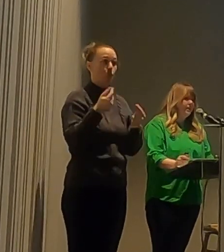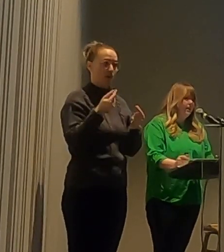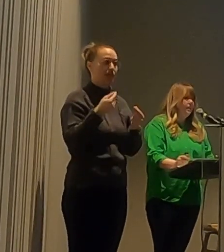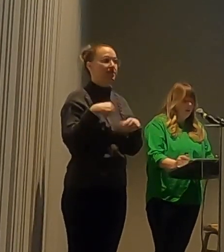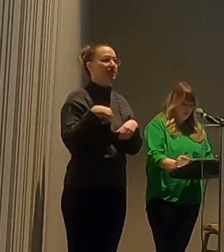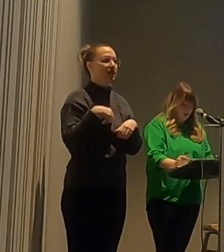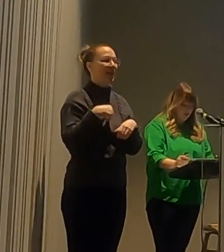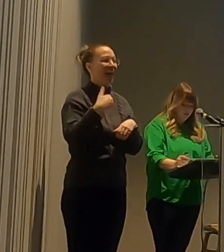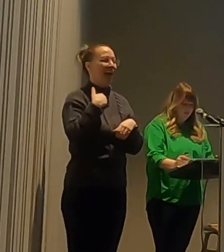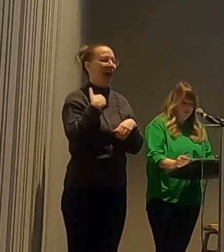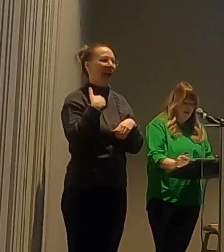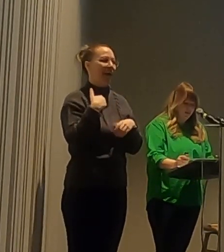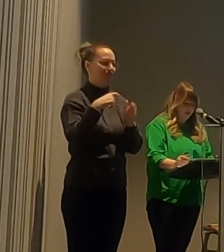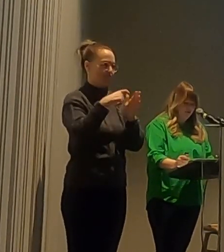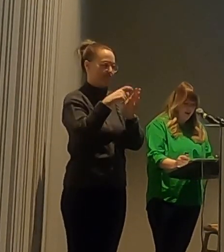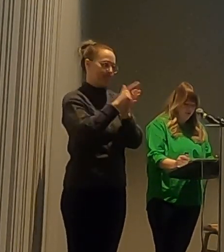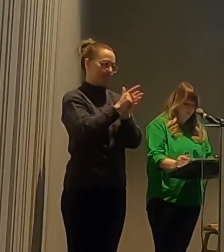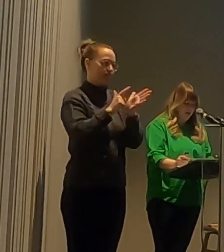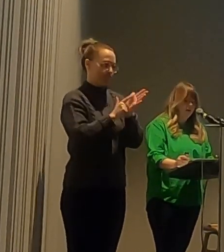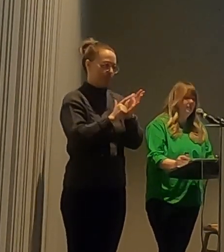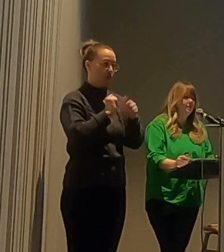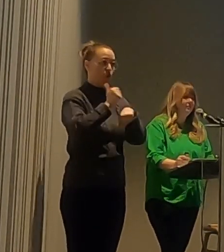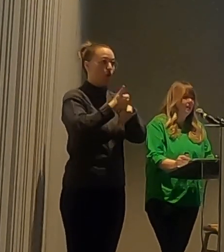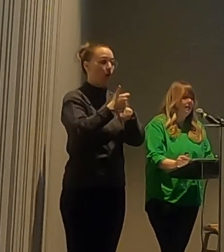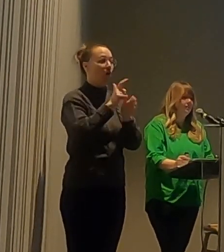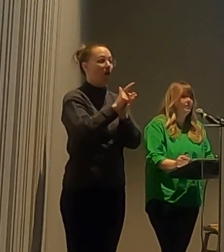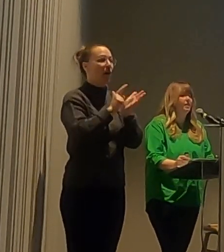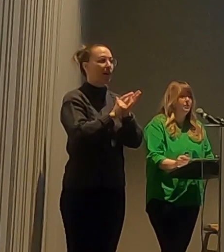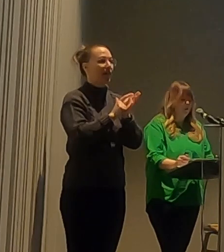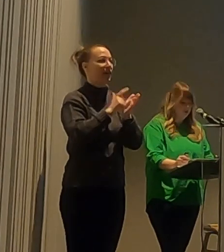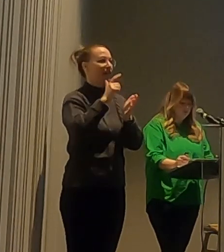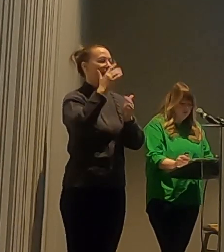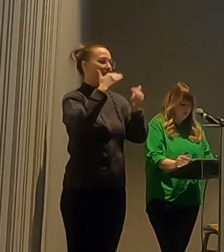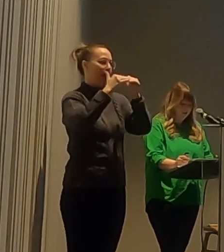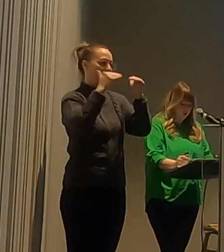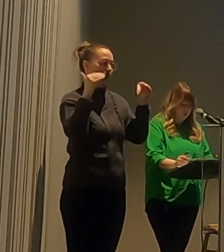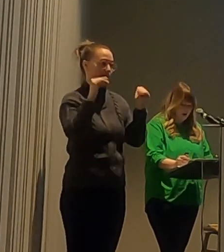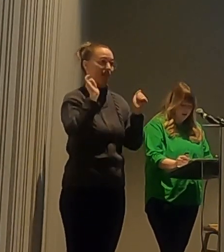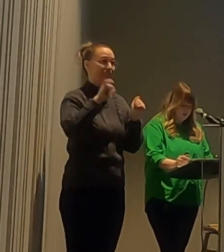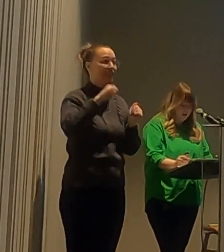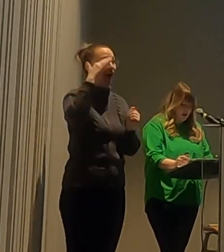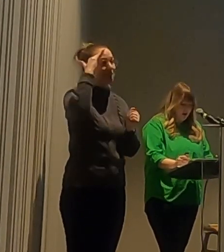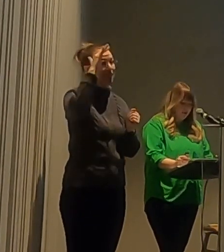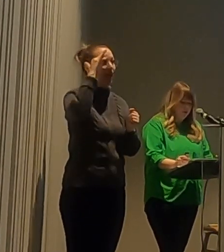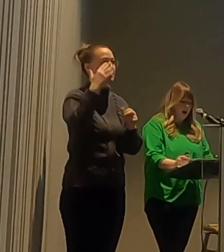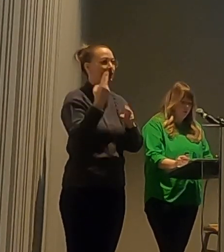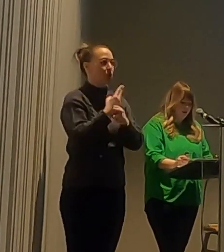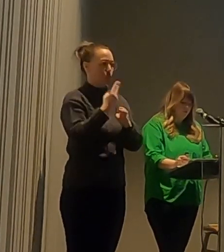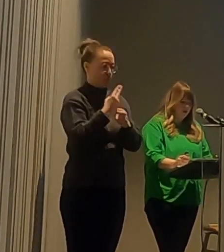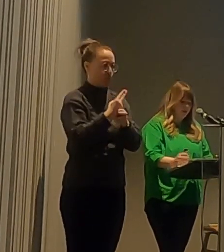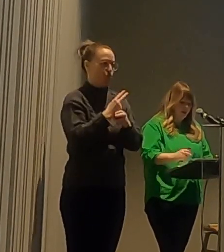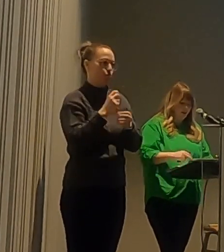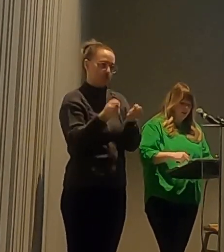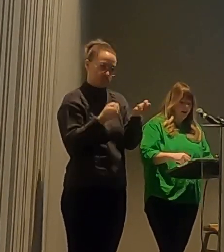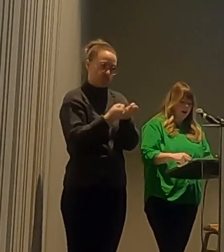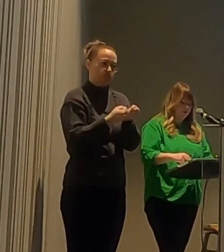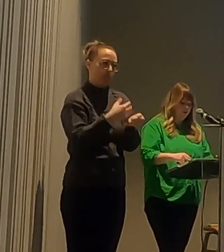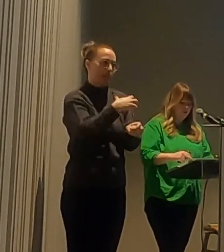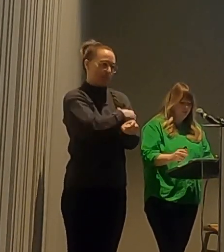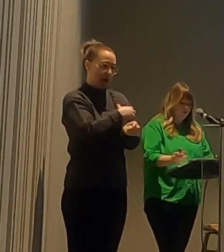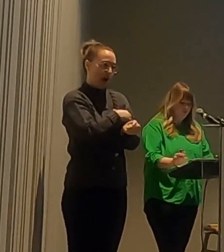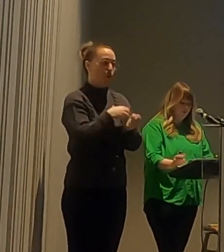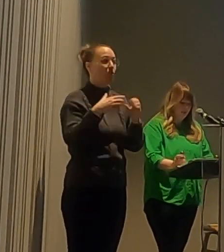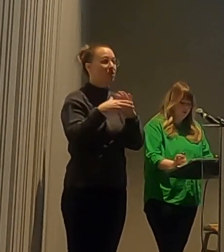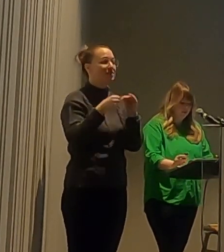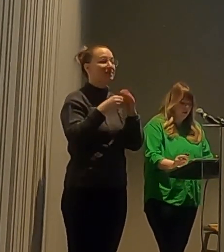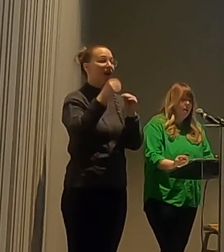to a mandate called the Mandate of Heaven. And this is a philosophy that was used to legitimize the power by stating that heaven,